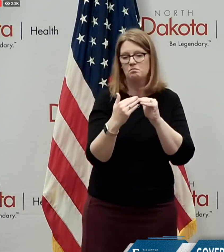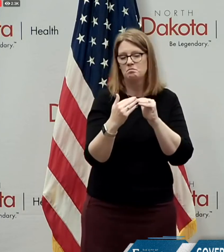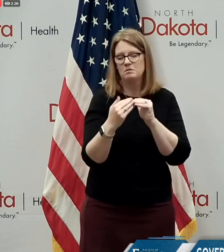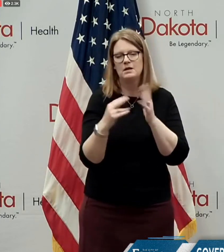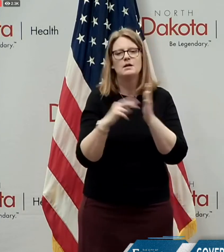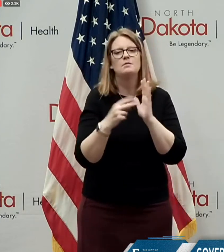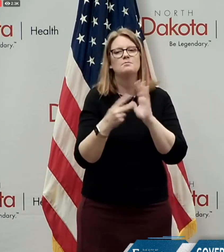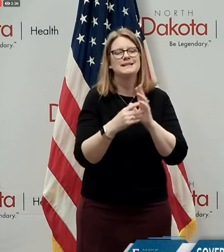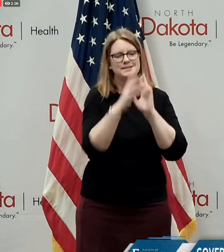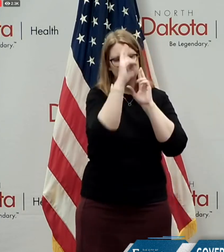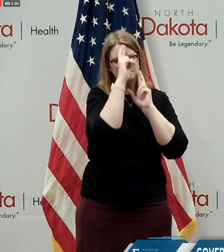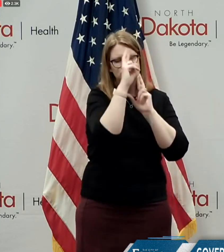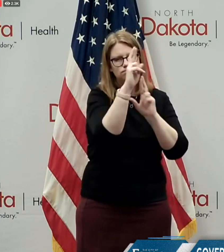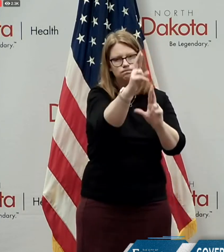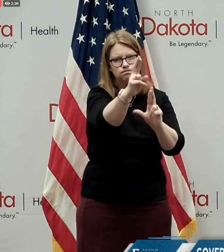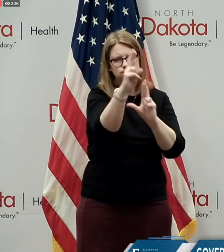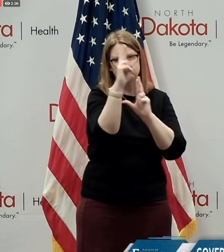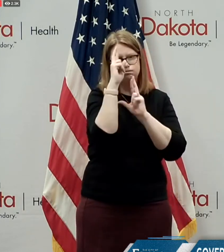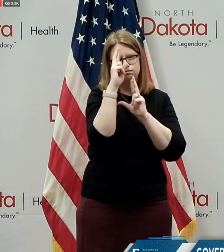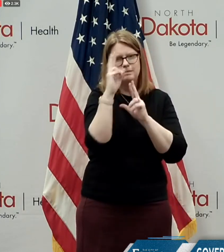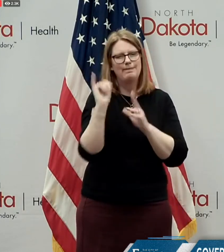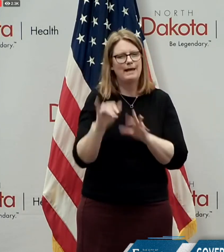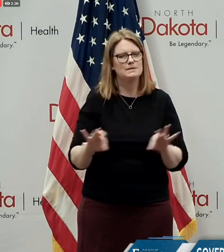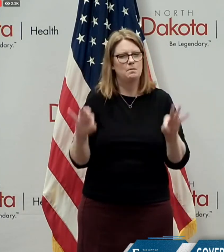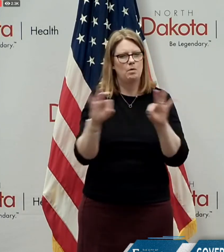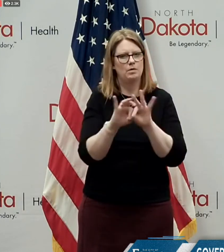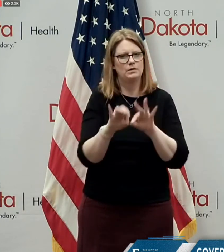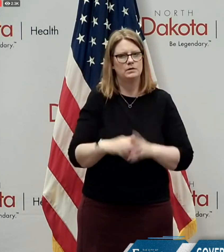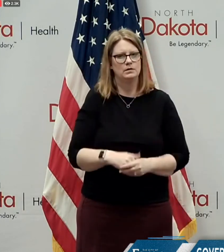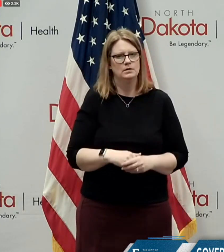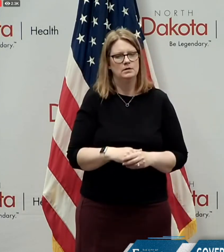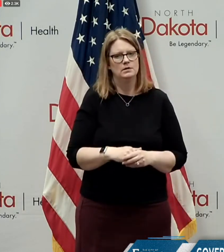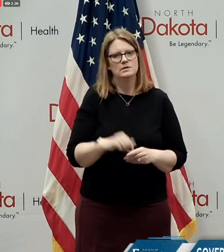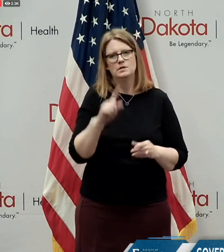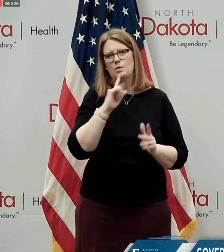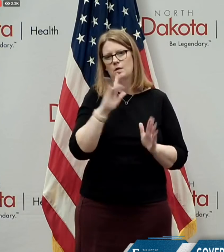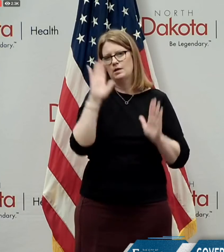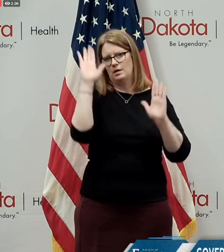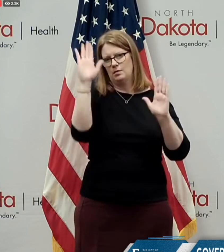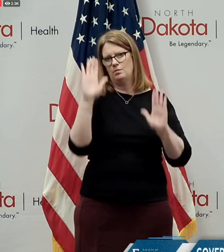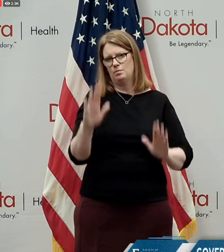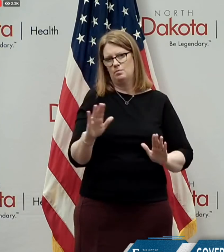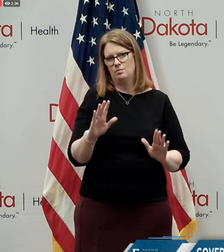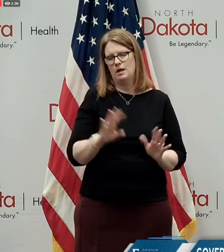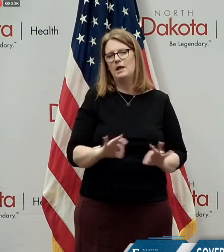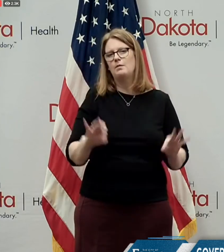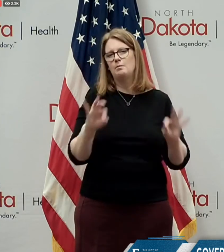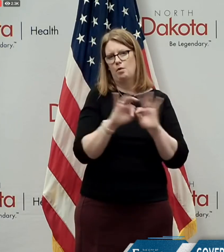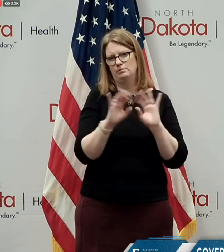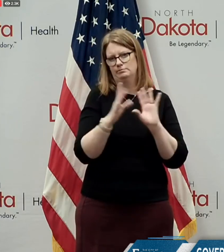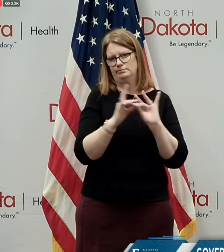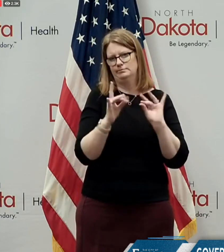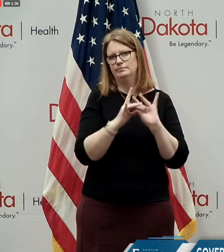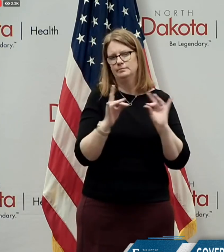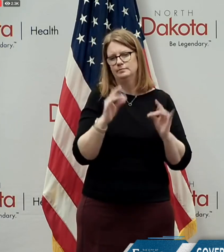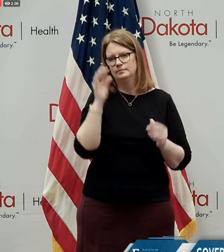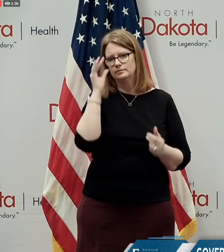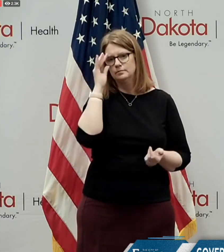that is the important thing." So again, great words on gratitude, important words for this time right now